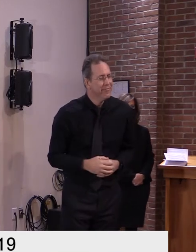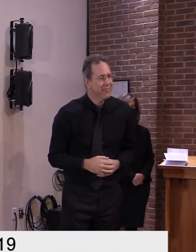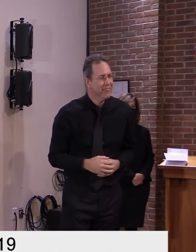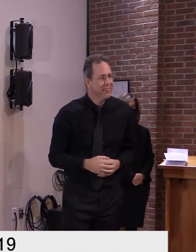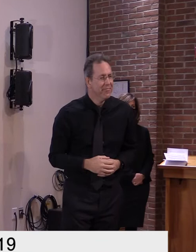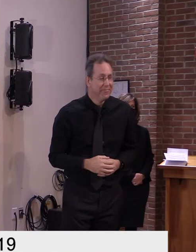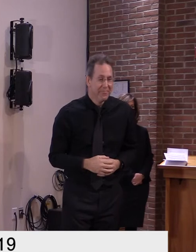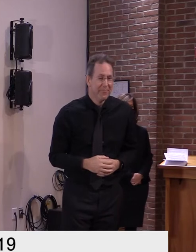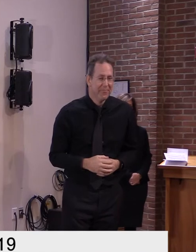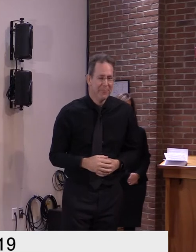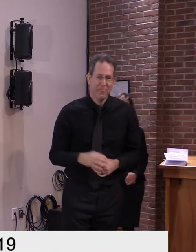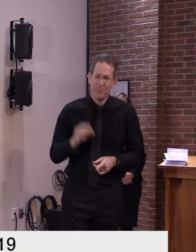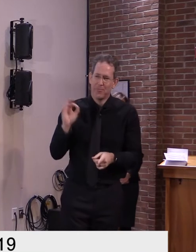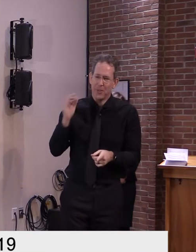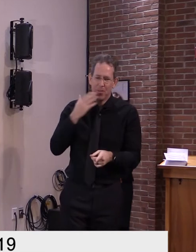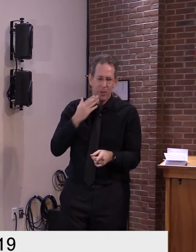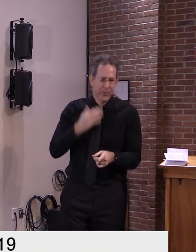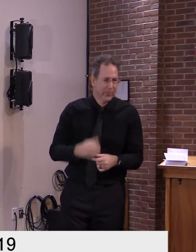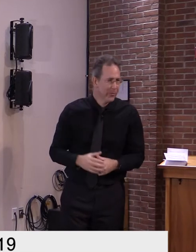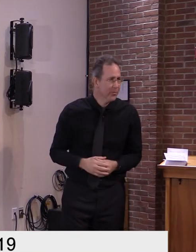Okay, thank you very much.